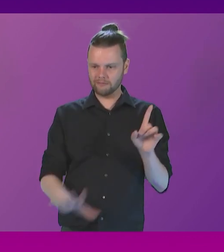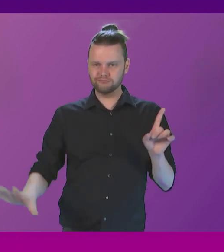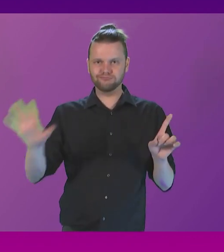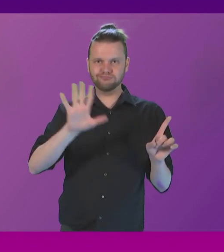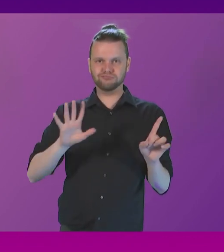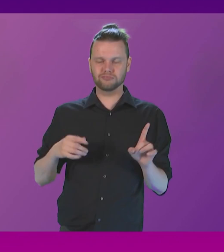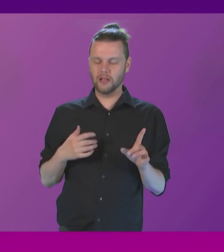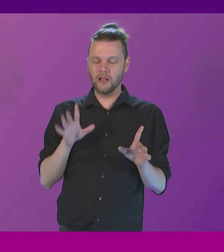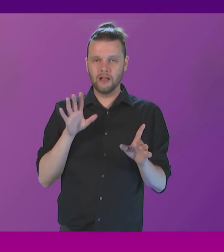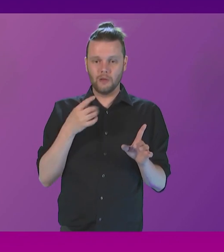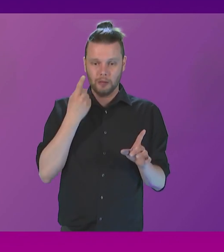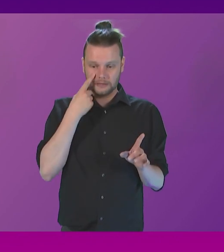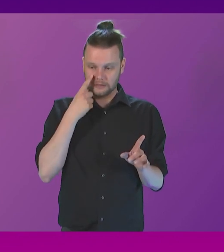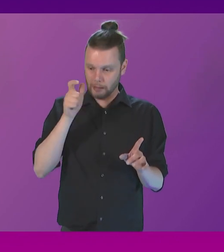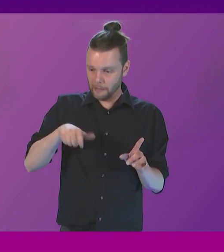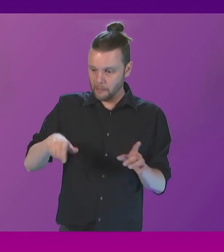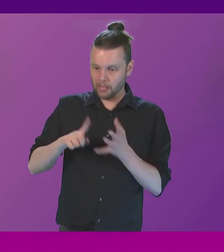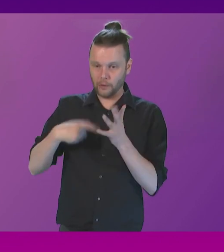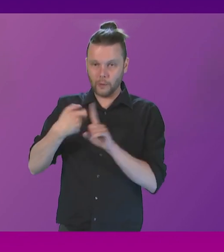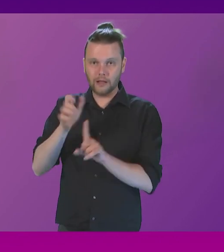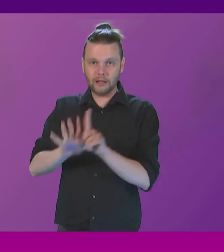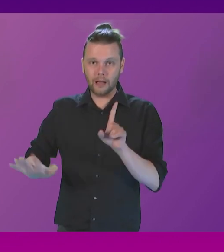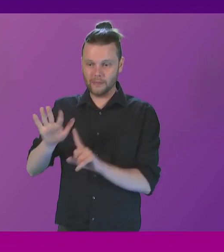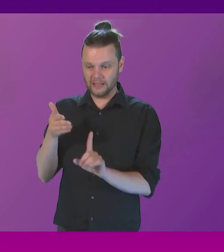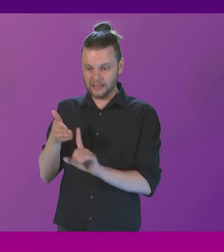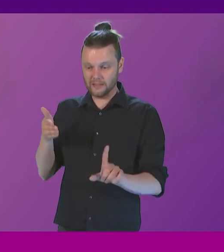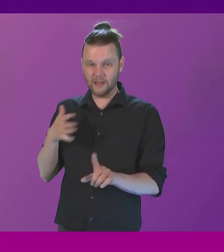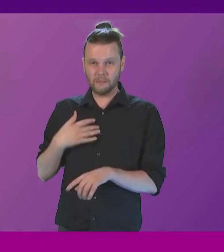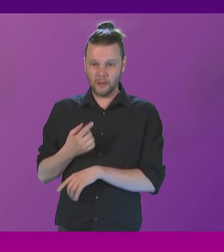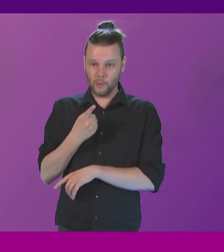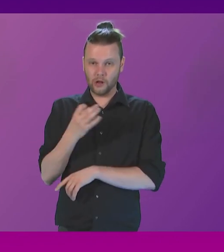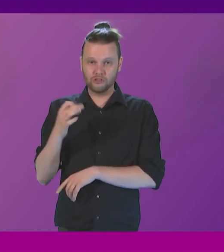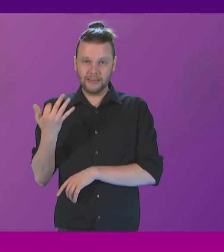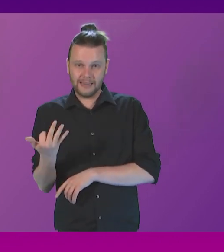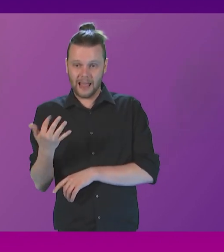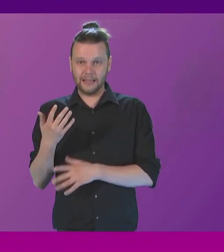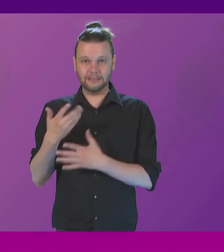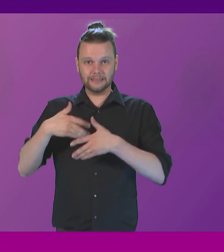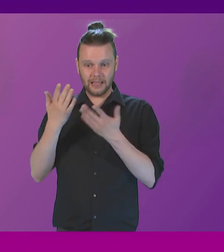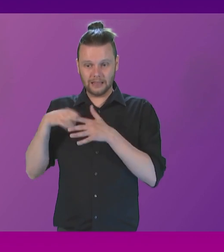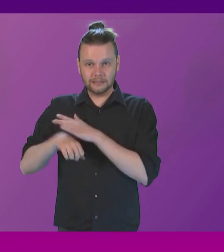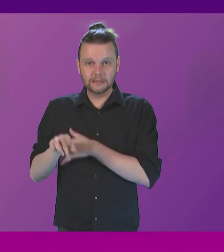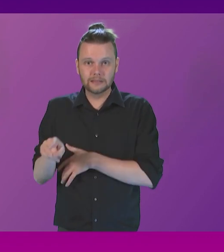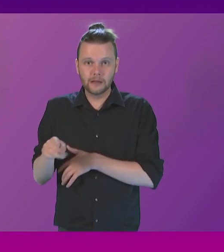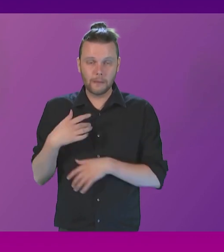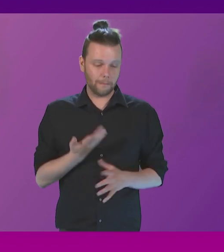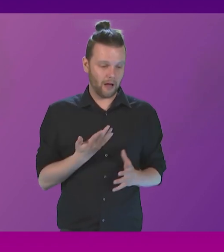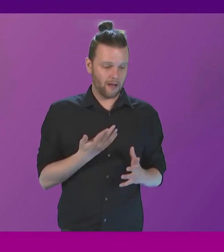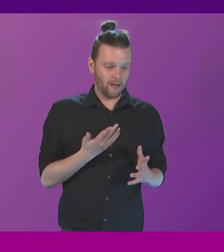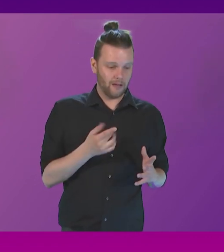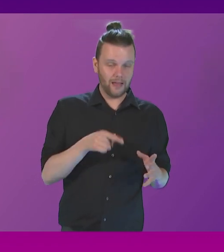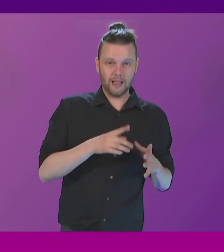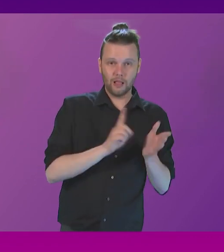having people elsewhere in the UK being identified within 109 days on average. But in Lothians, it was 4